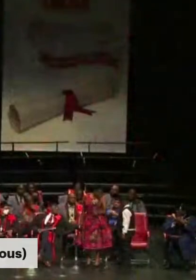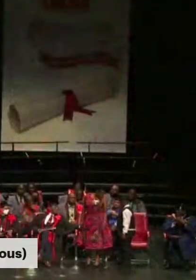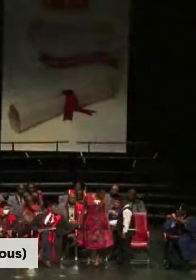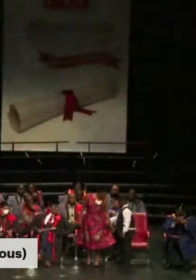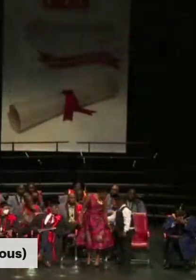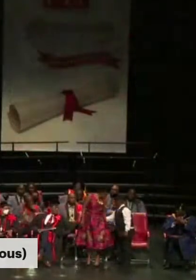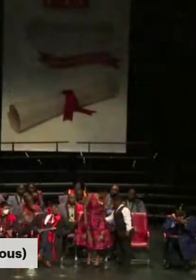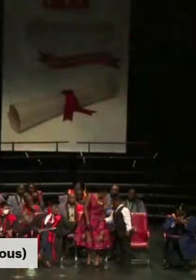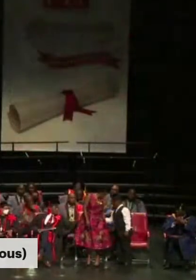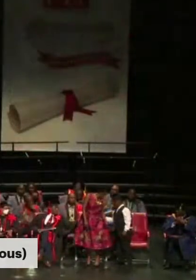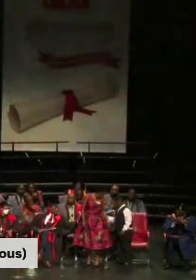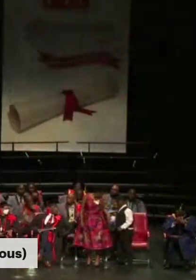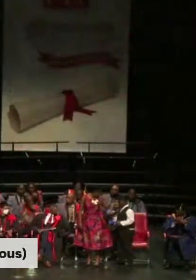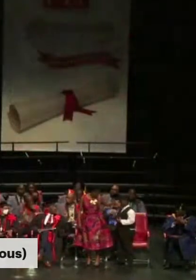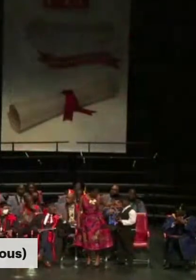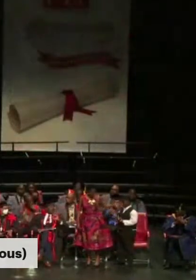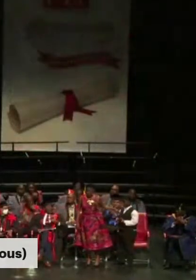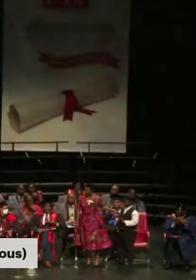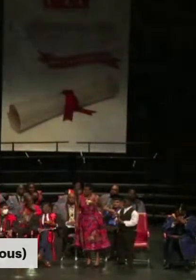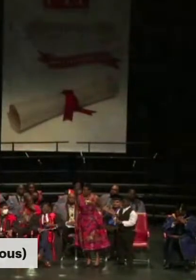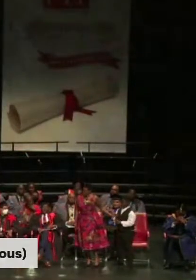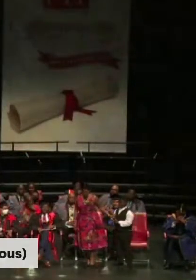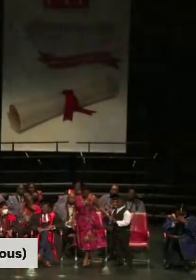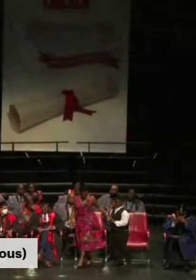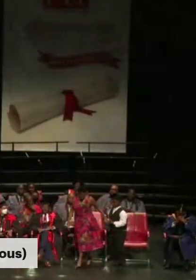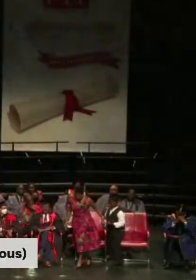Melissa Lynch Wheat.